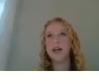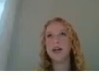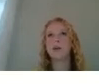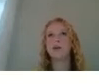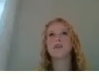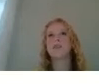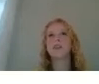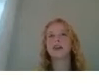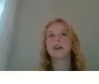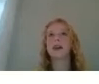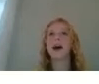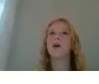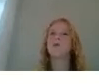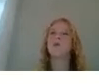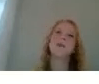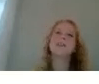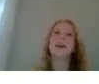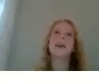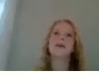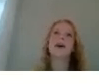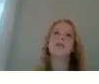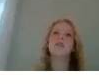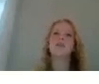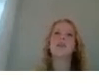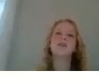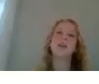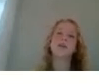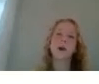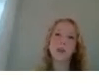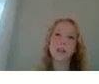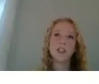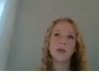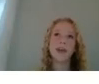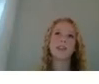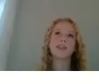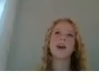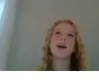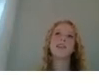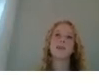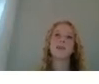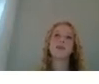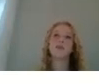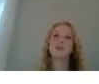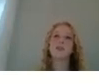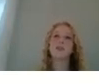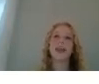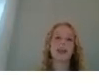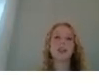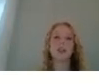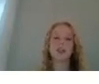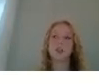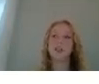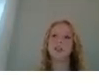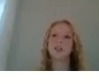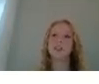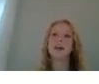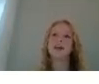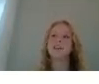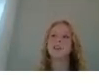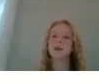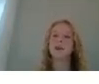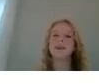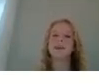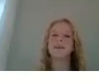um kind of just how what i was saying about how there's so many different components to it it's not as simple as just learning hand gestures it's